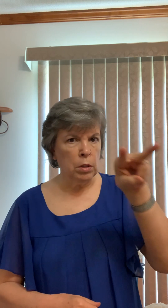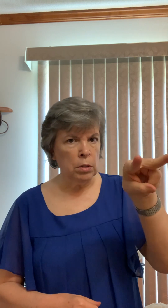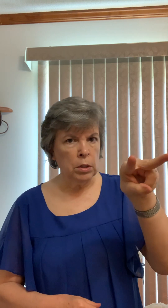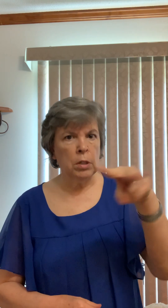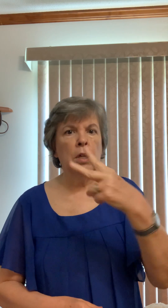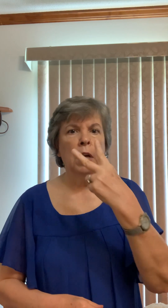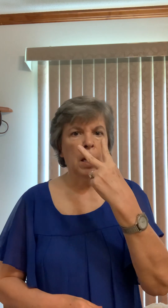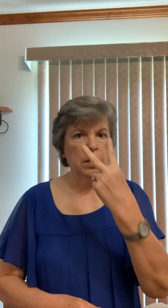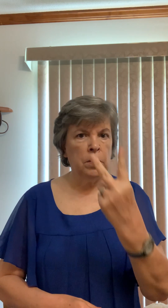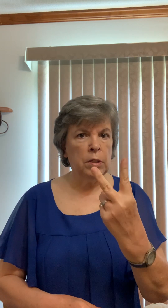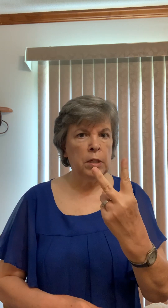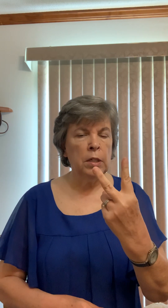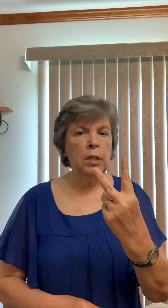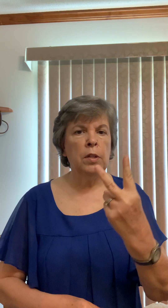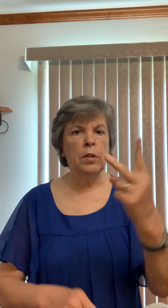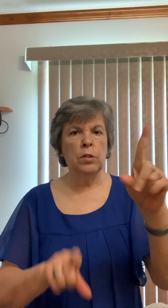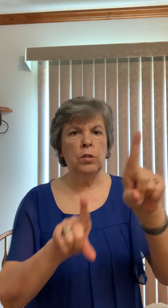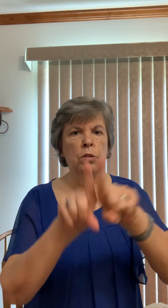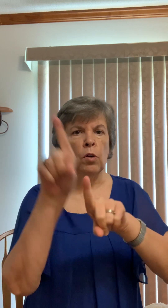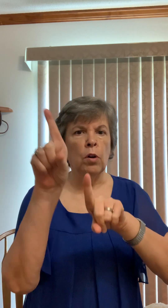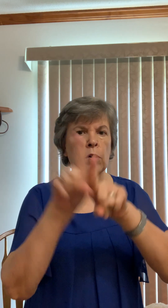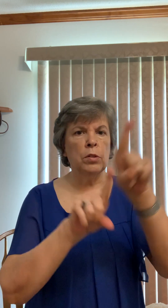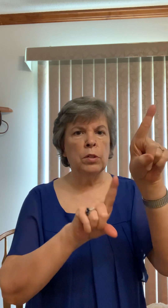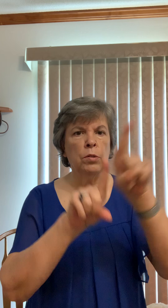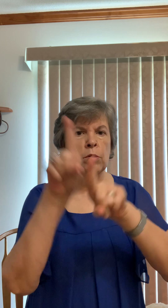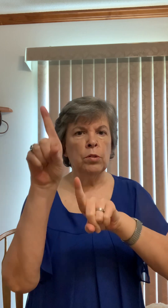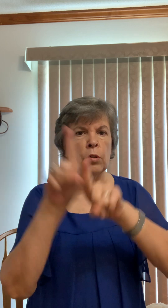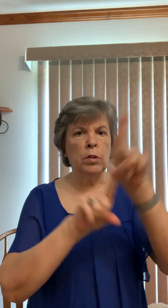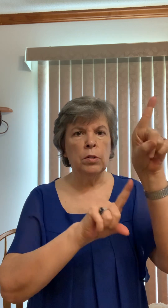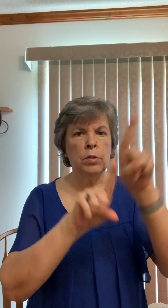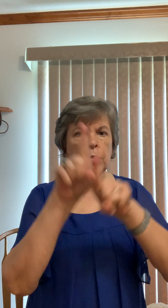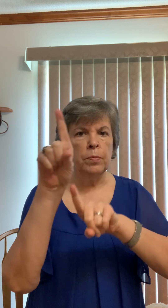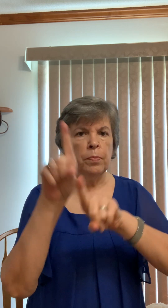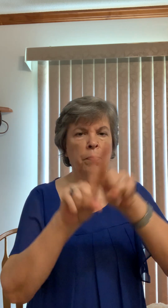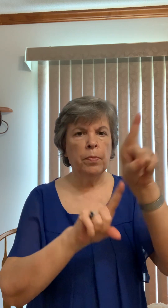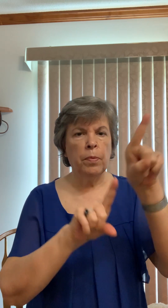look, I see the stars. These are stars.